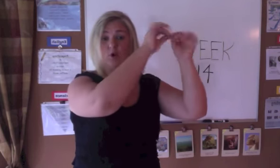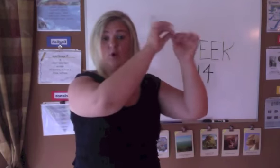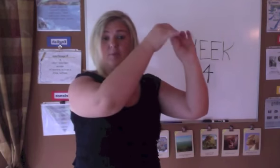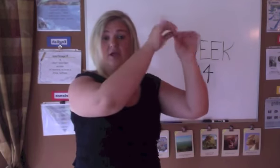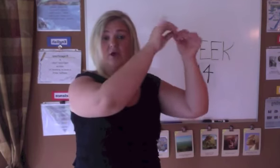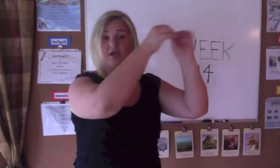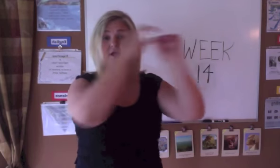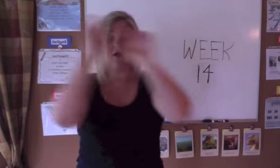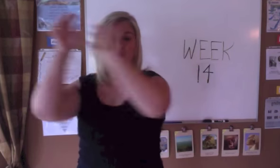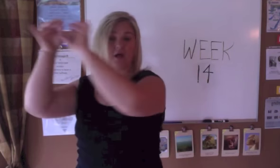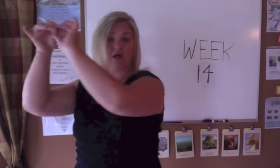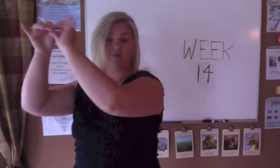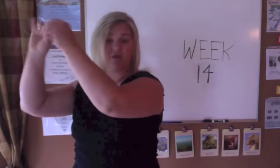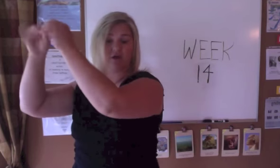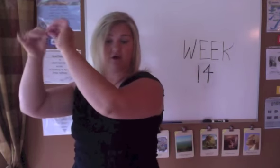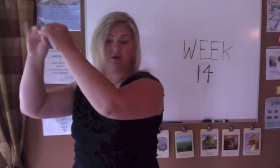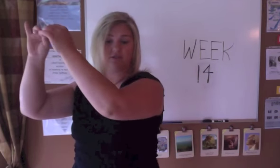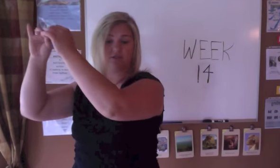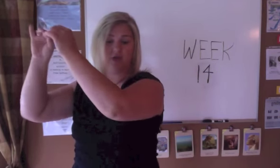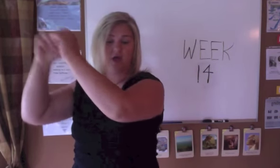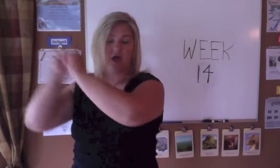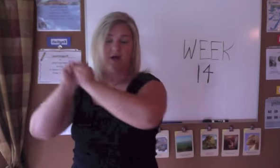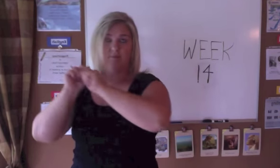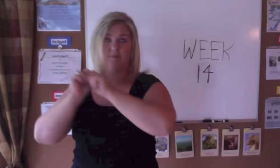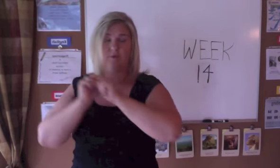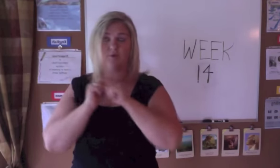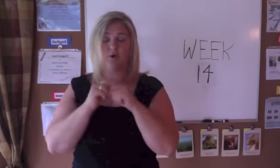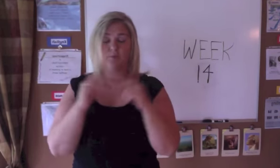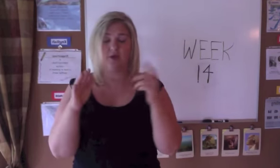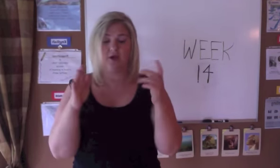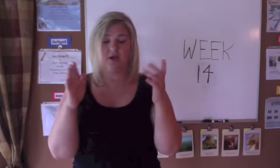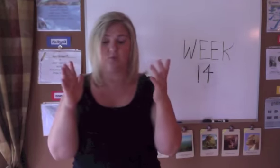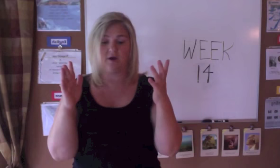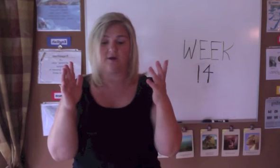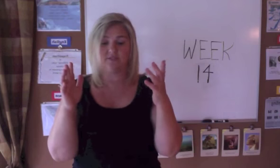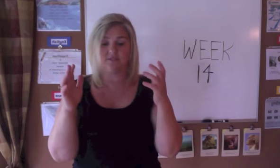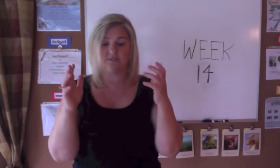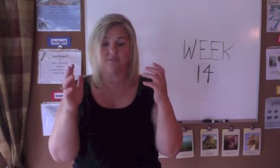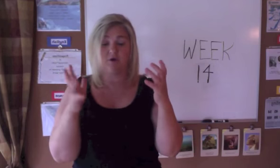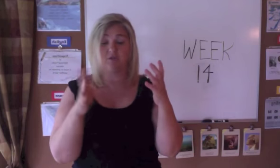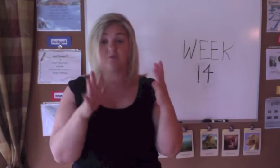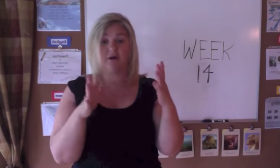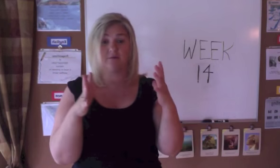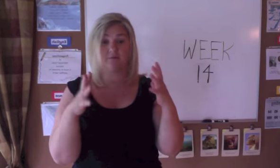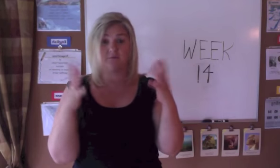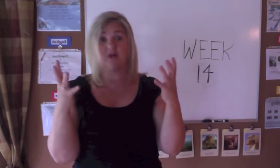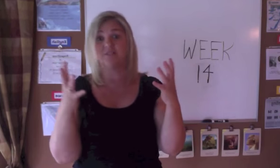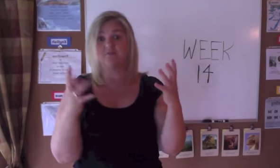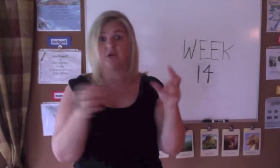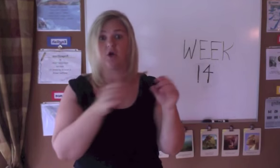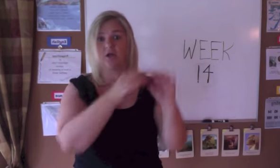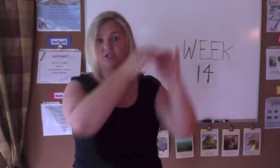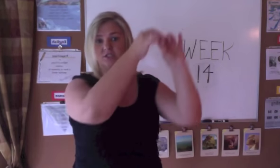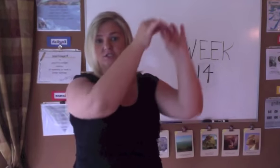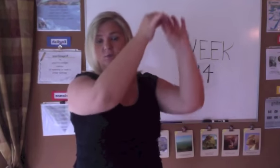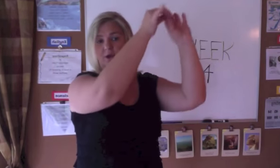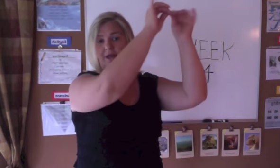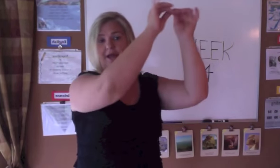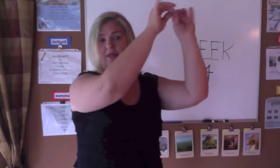Baroque period of the arts. The Baroque period was marked by lots of decoration, so we're going to act like